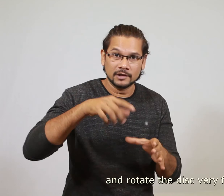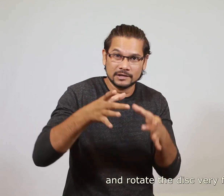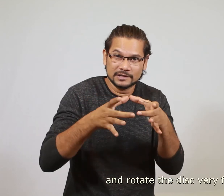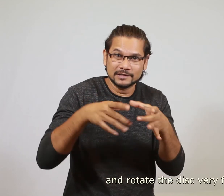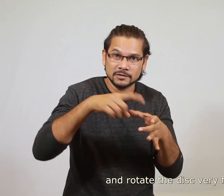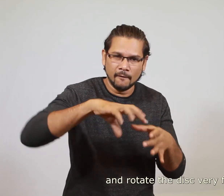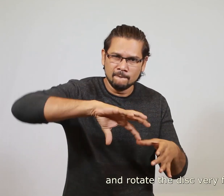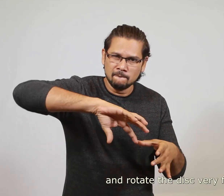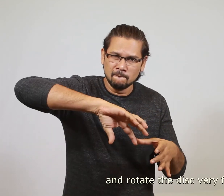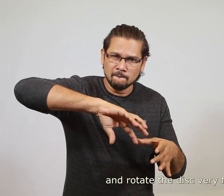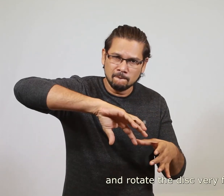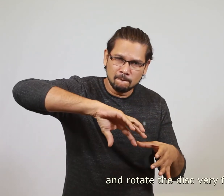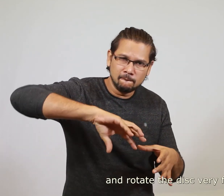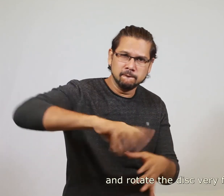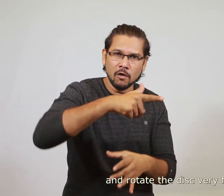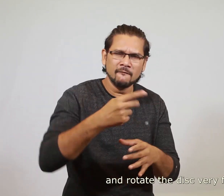and rotate the disc very fast,